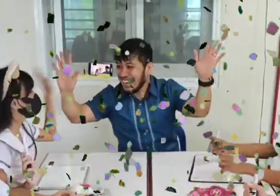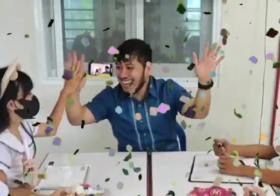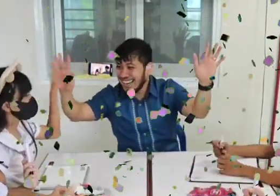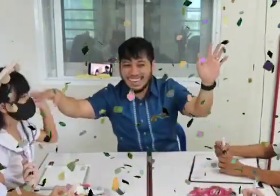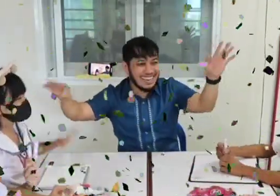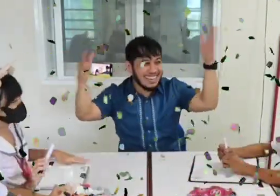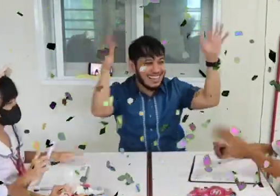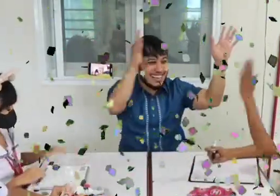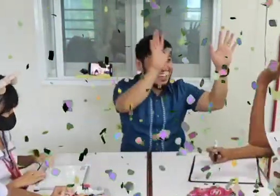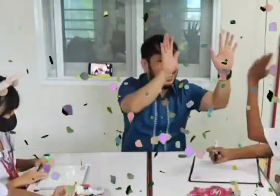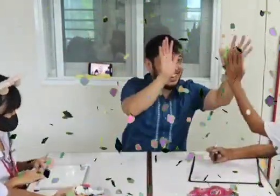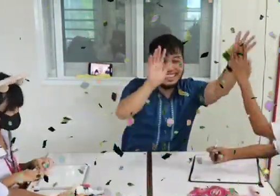Yaaaaay!